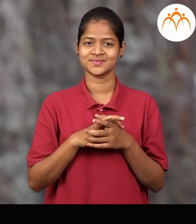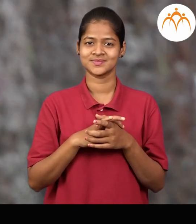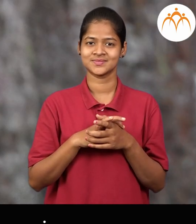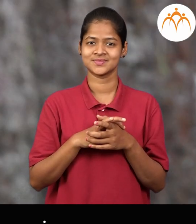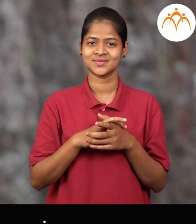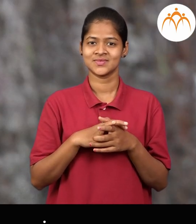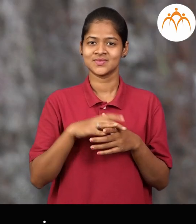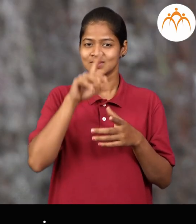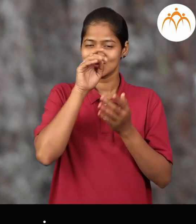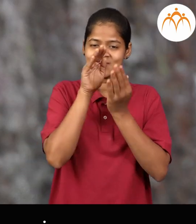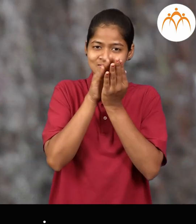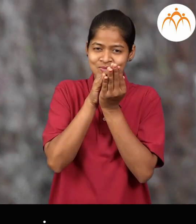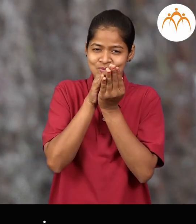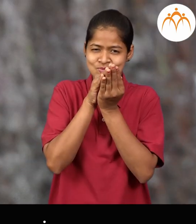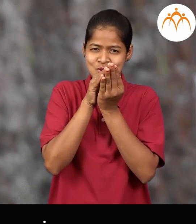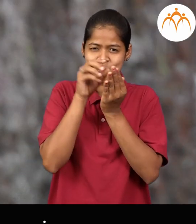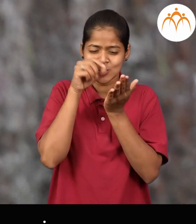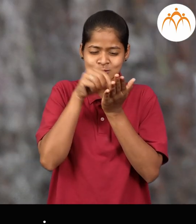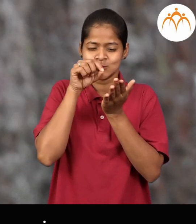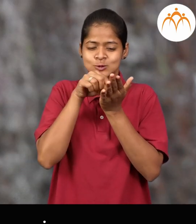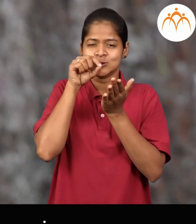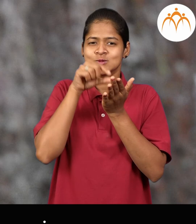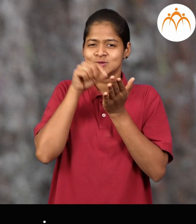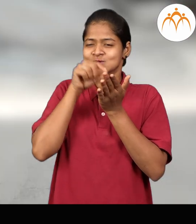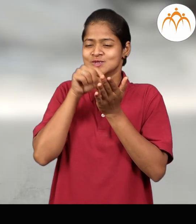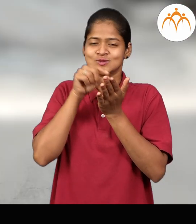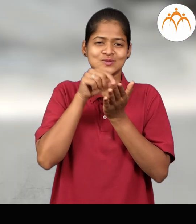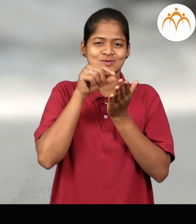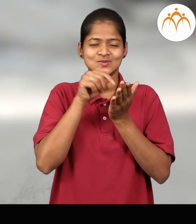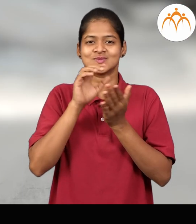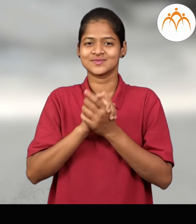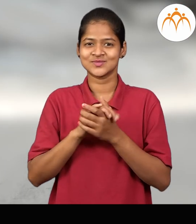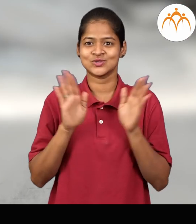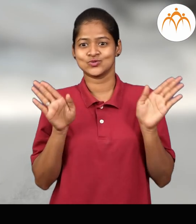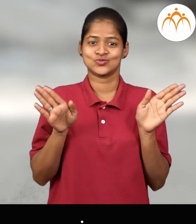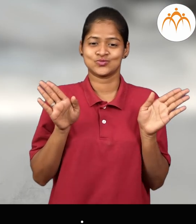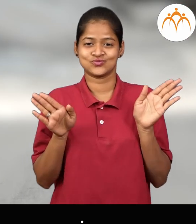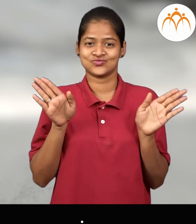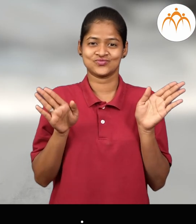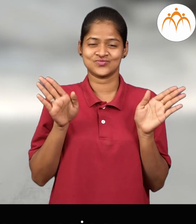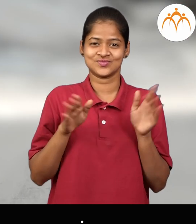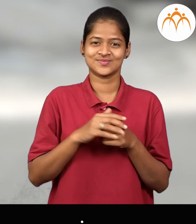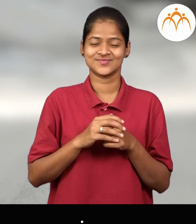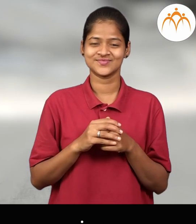Sparrows pick grains. Penguin. Penguins live